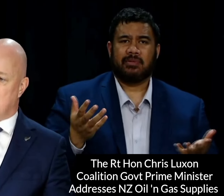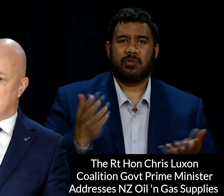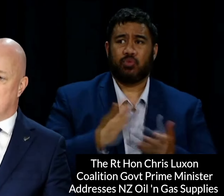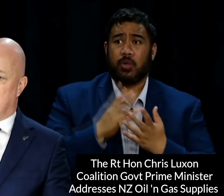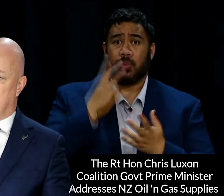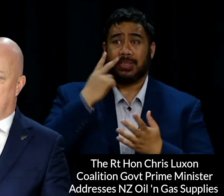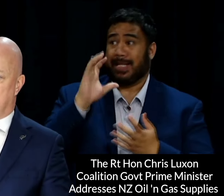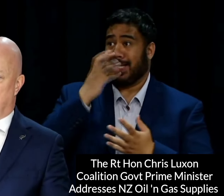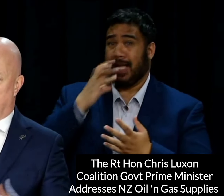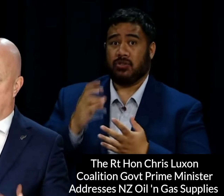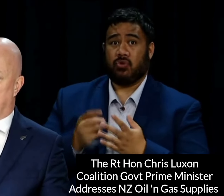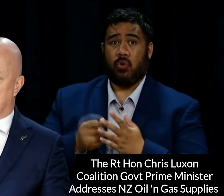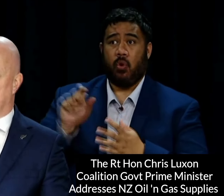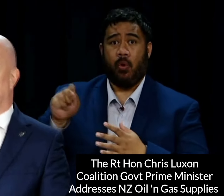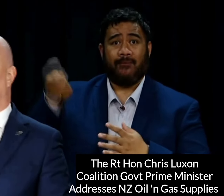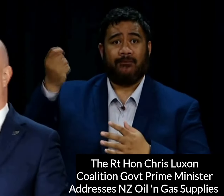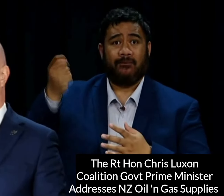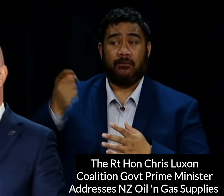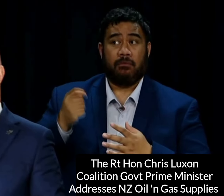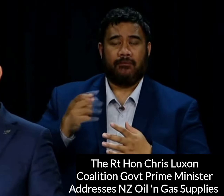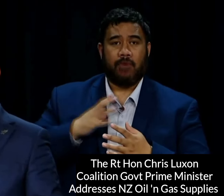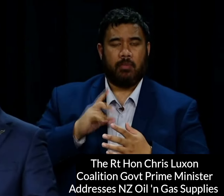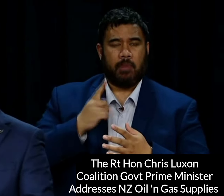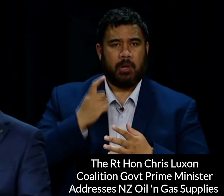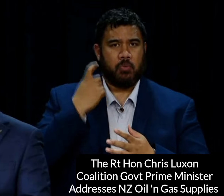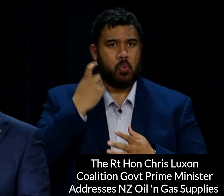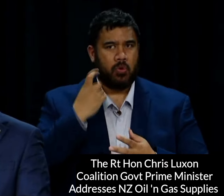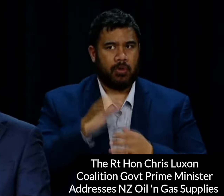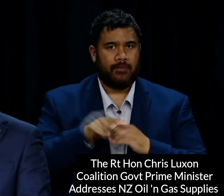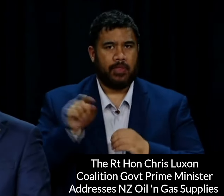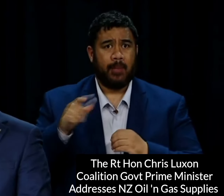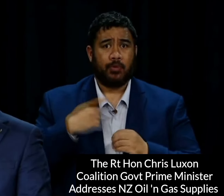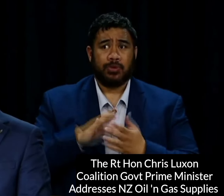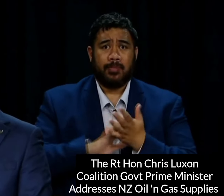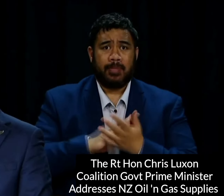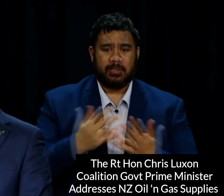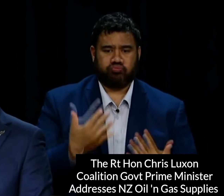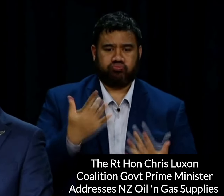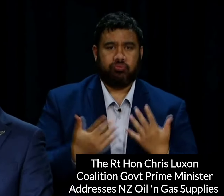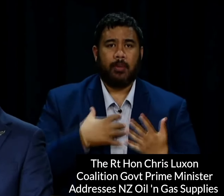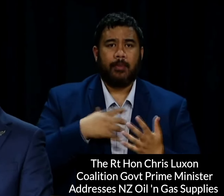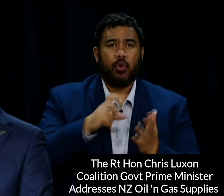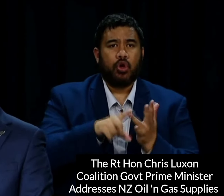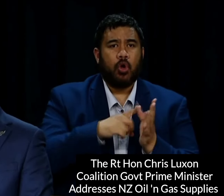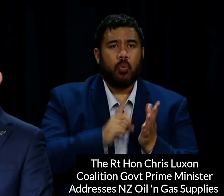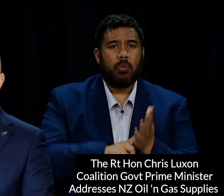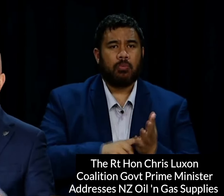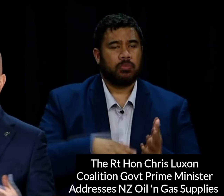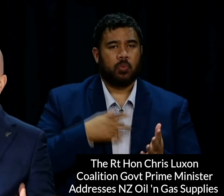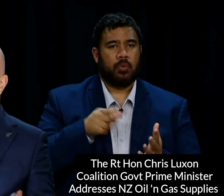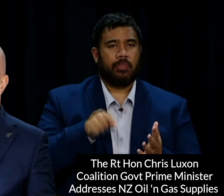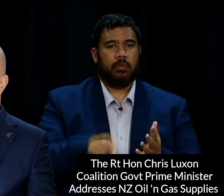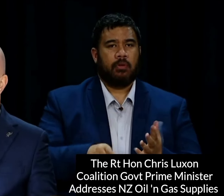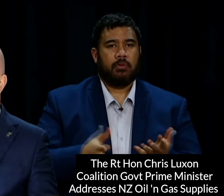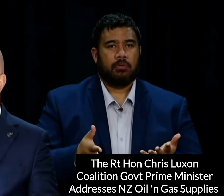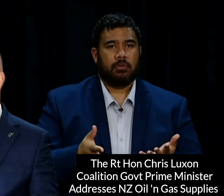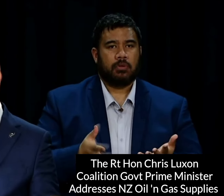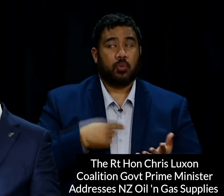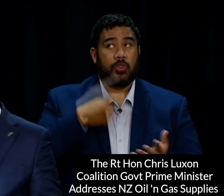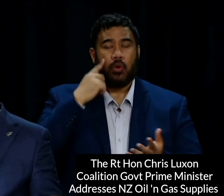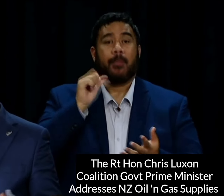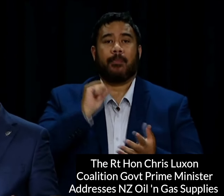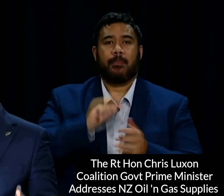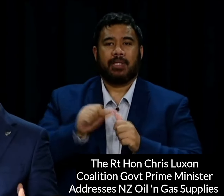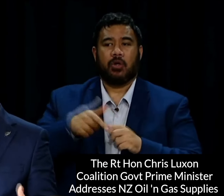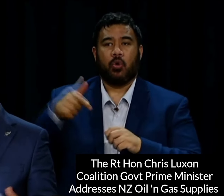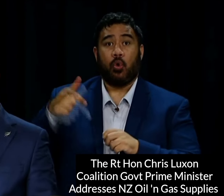of gas. That is a real worry to us, because that means that then we're going to be burning more coal. That's not something that we want to be doing. And so to be able to open up the oil